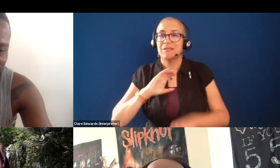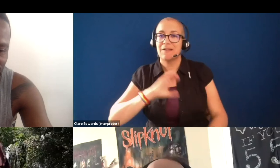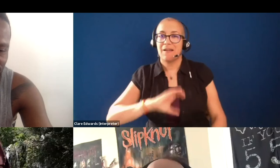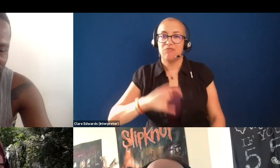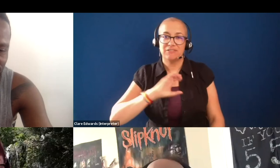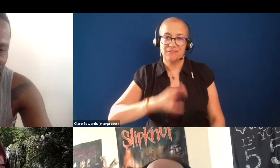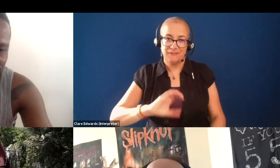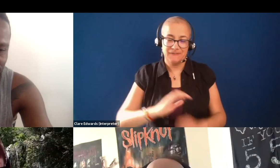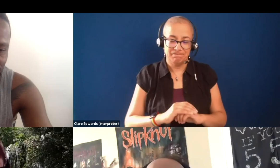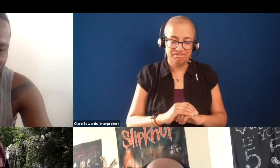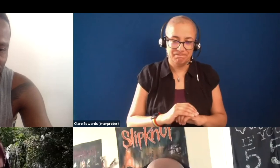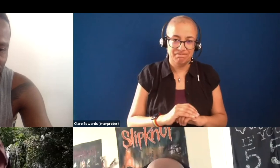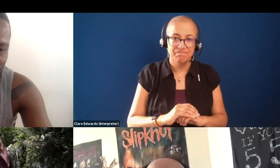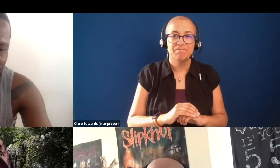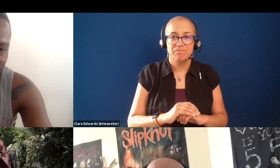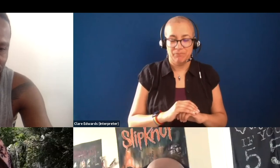We have some